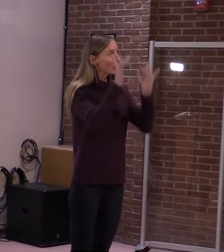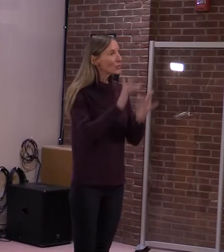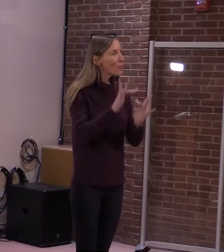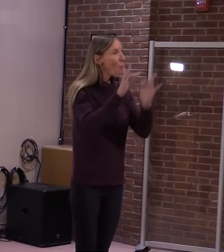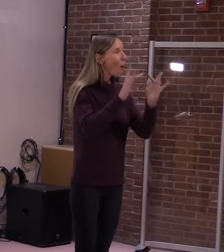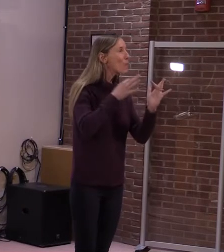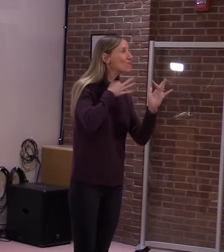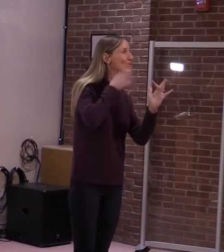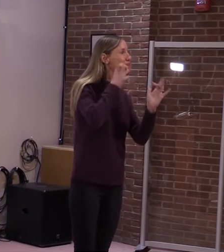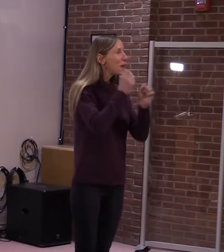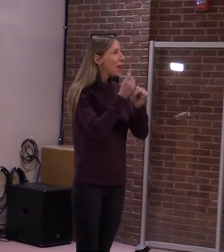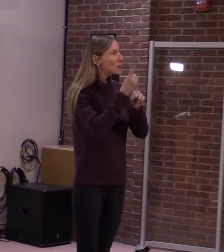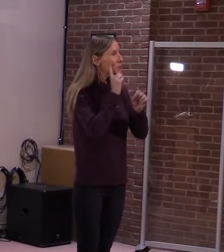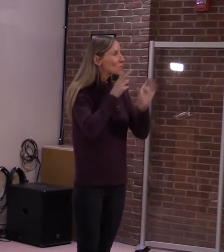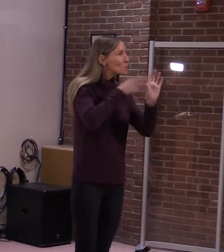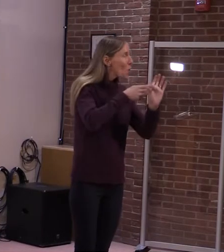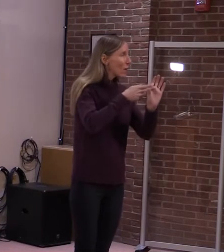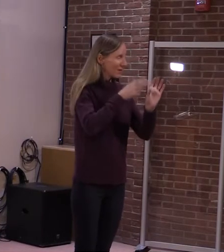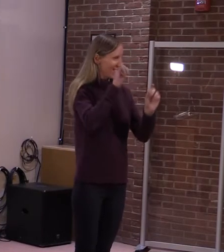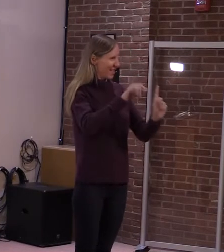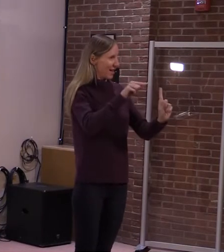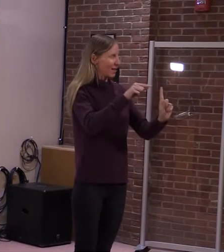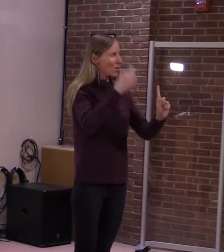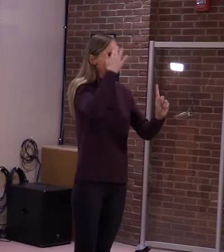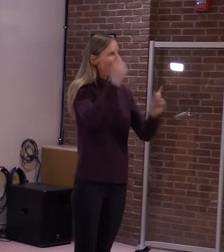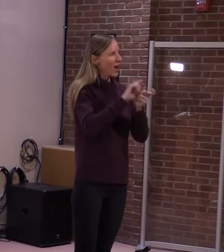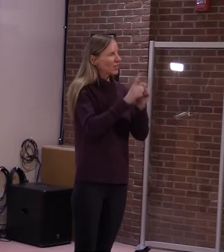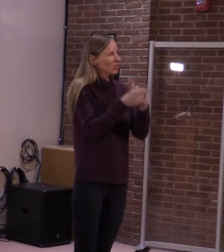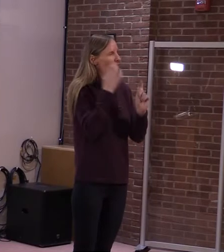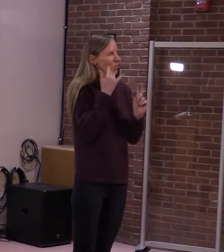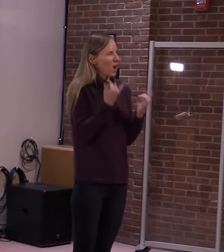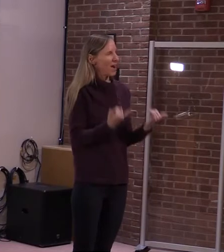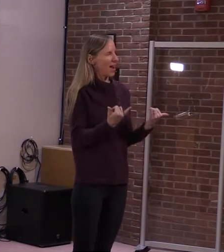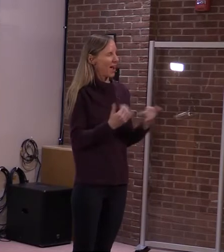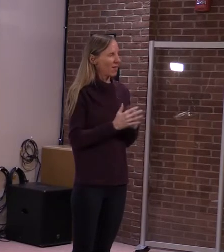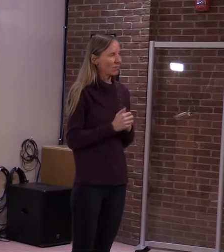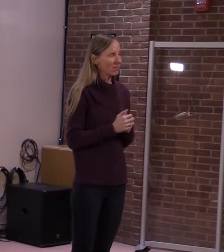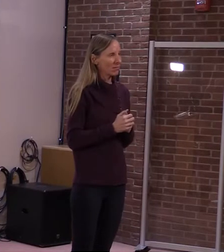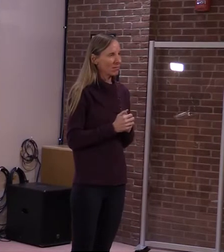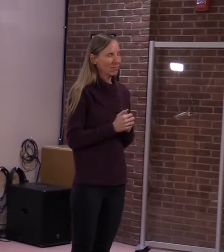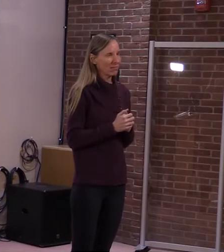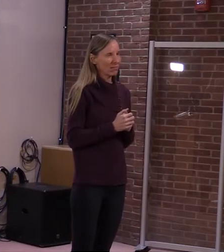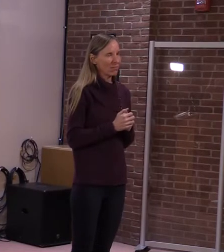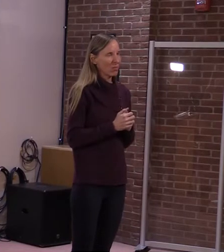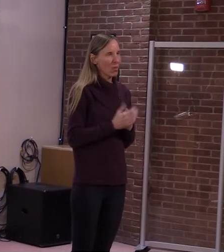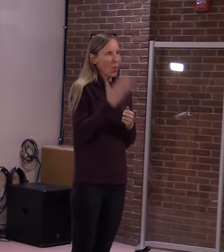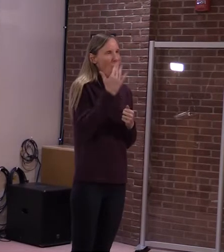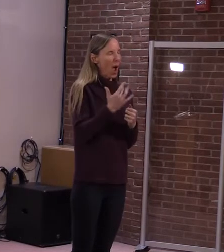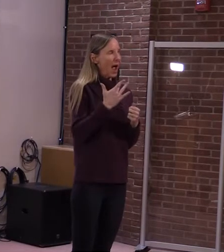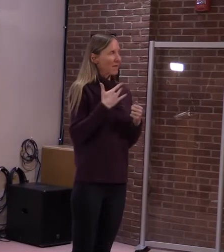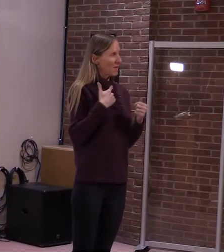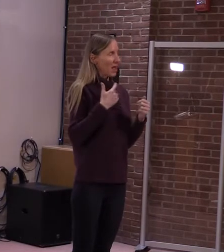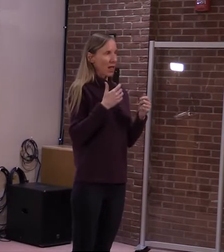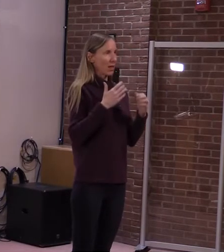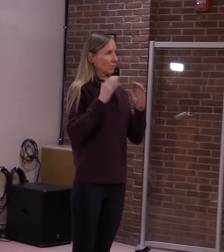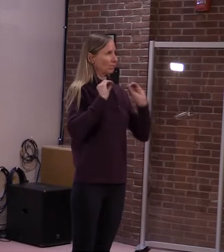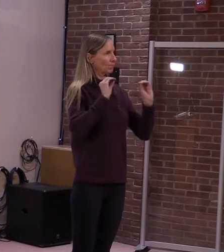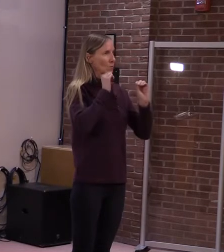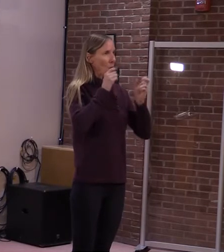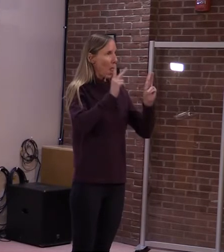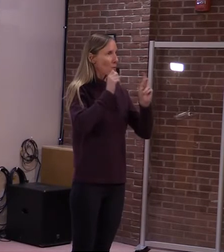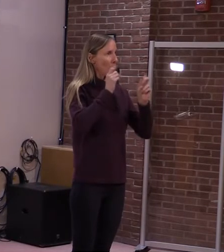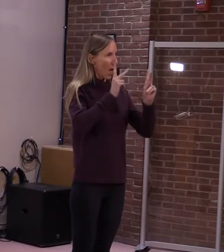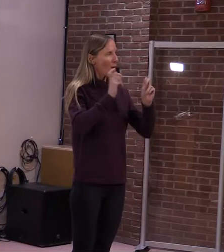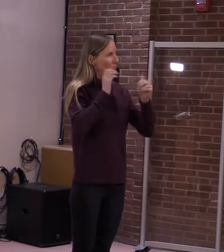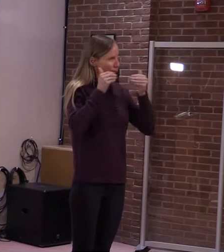campus. Why did you decide to make that change now? Like, what inspired your confidence that it was safe